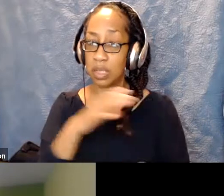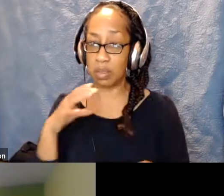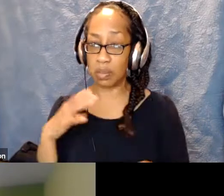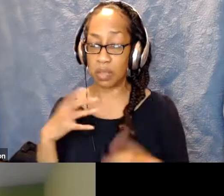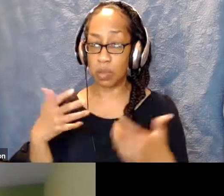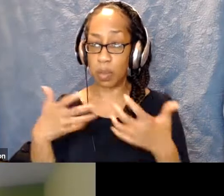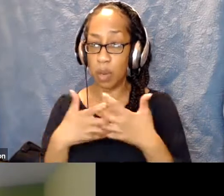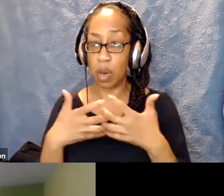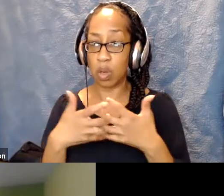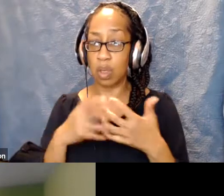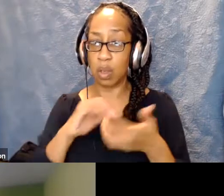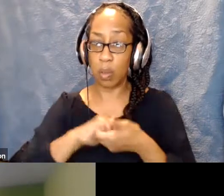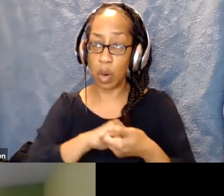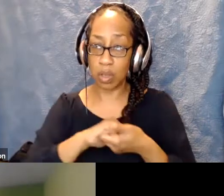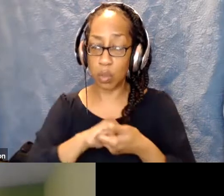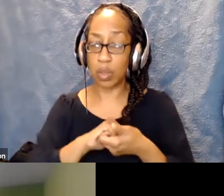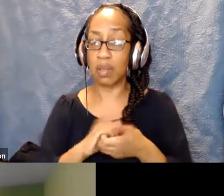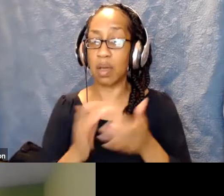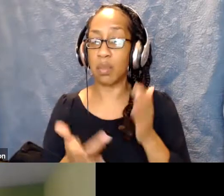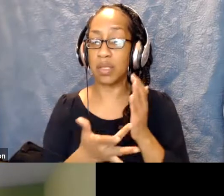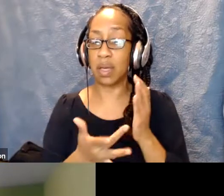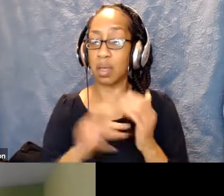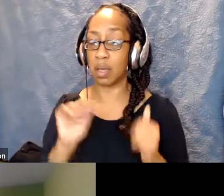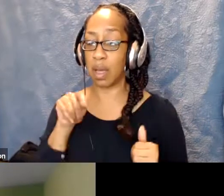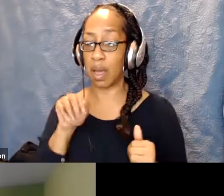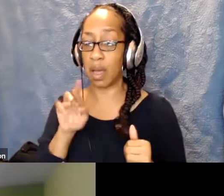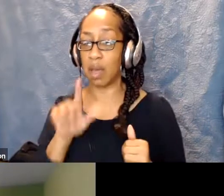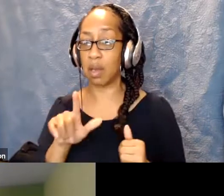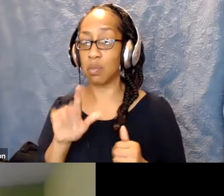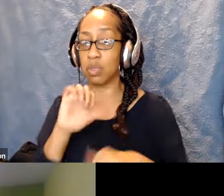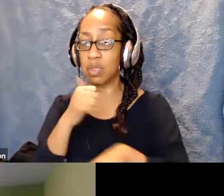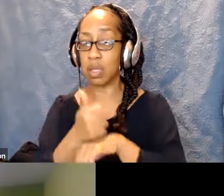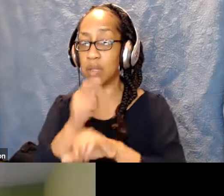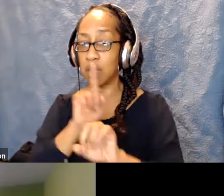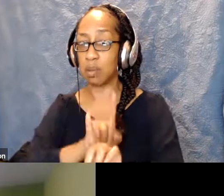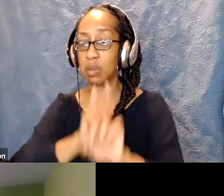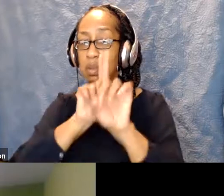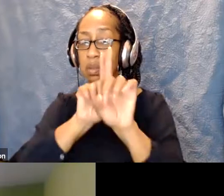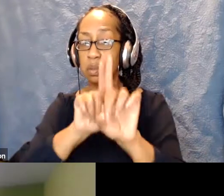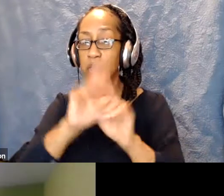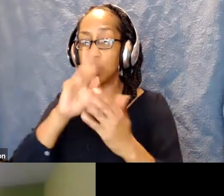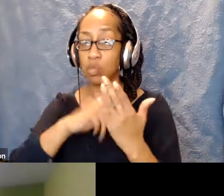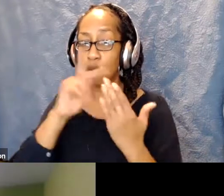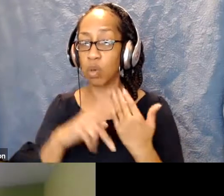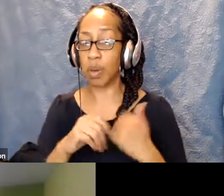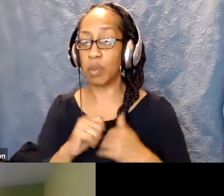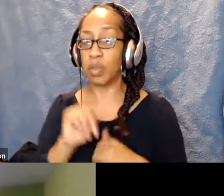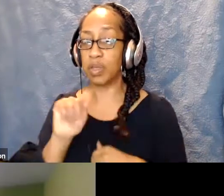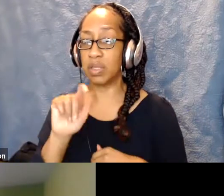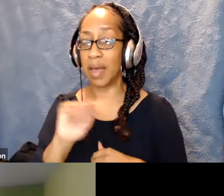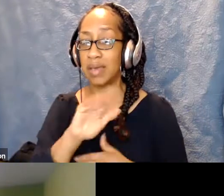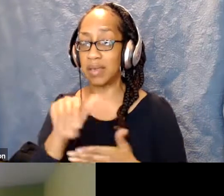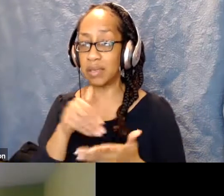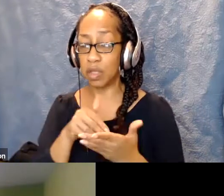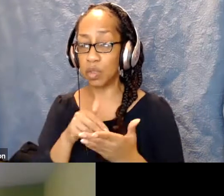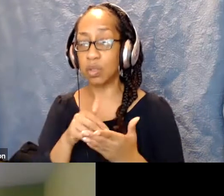programs. April's developing mentoring relationships with state level organizations and TA centers. And so again, I